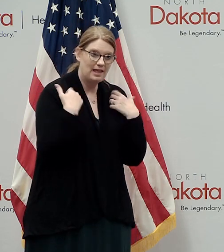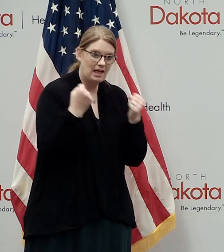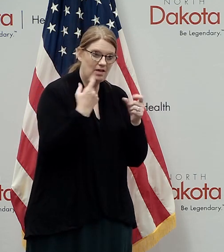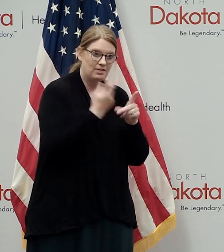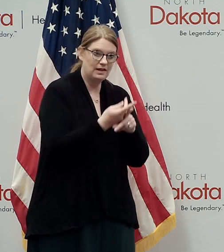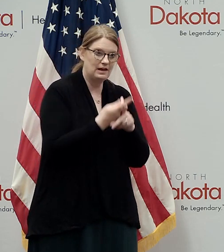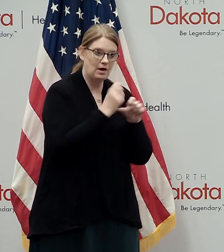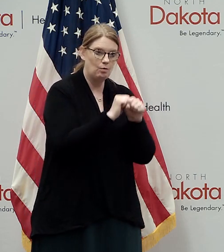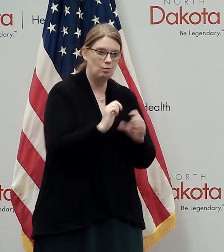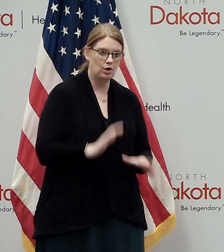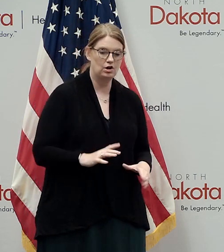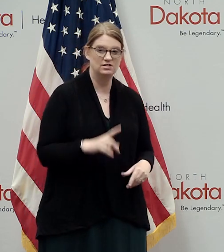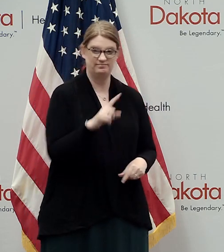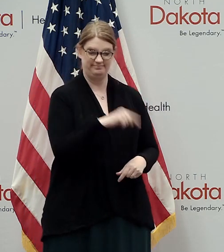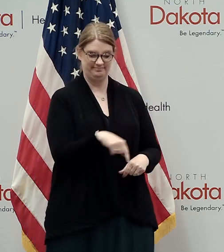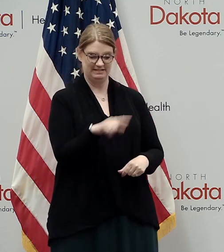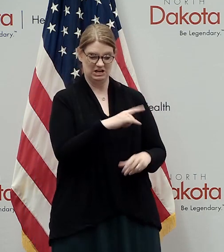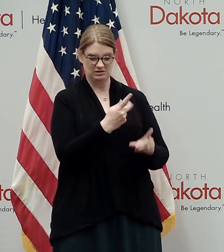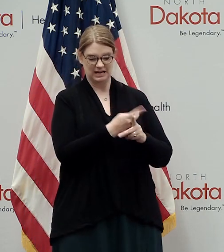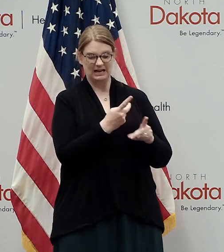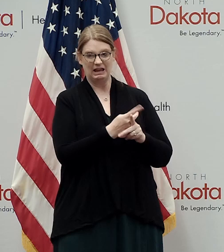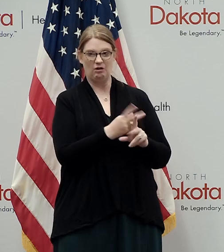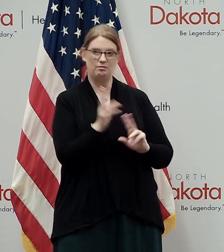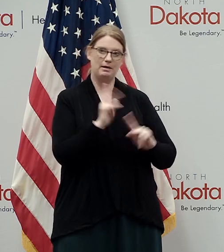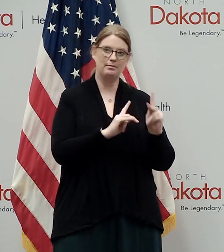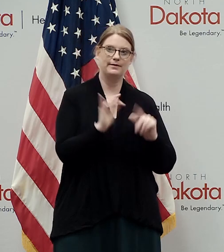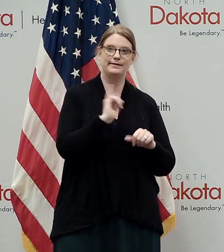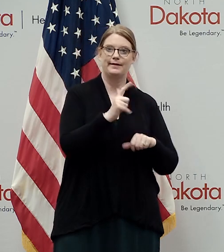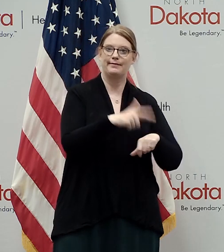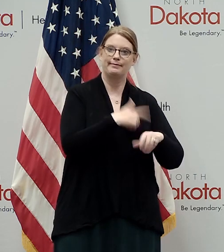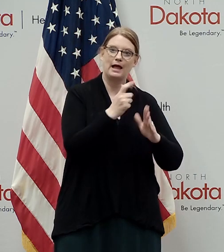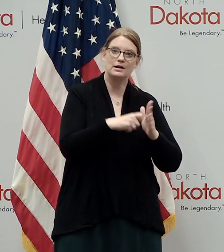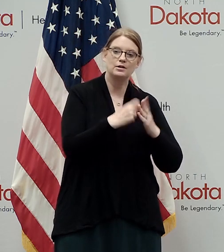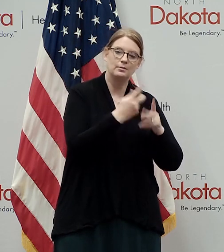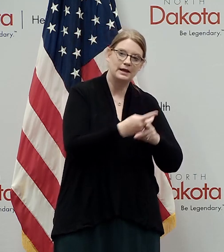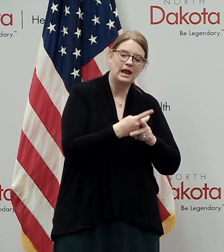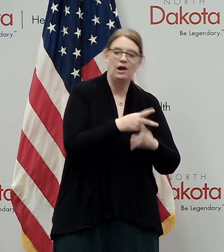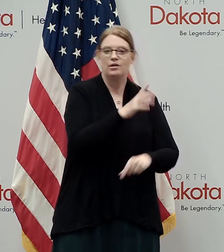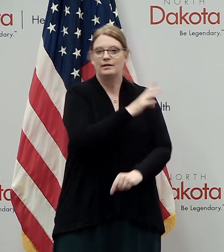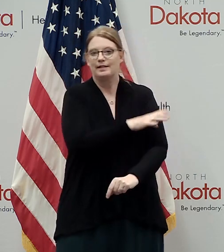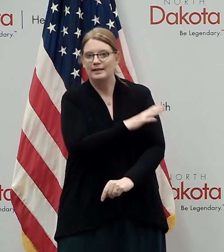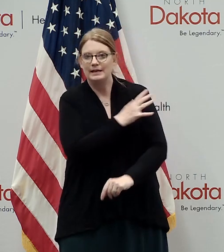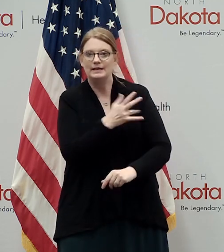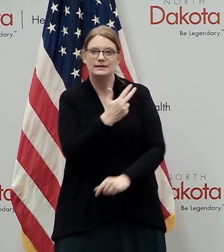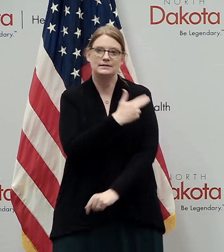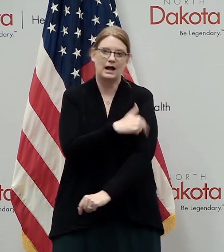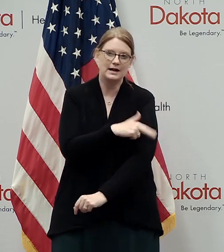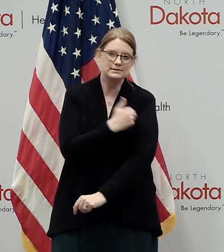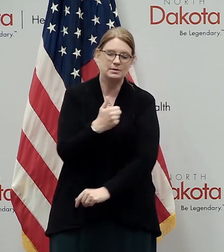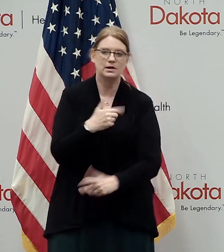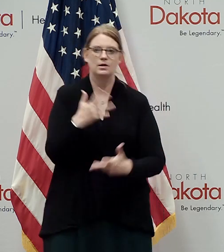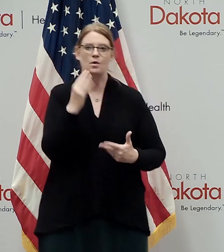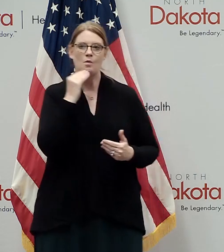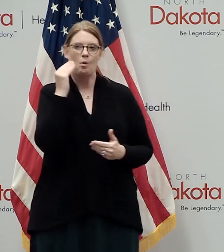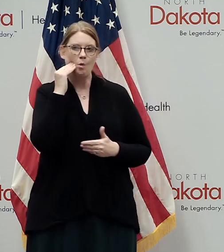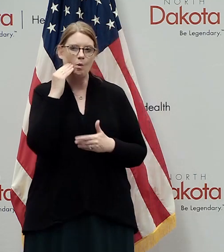and taking care of our most vulnerable citizens, whether it's in long-term care, clinics, hospitals, or home and community-based care.